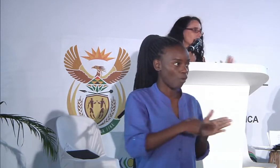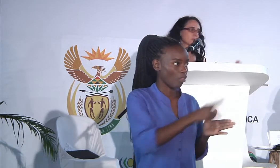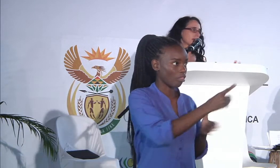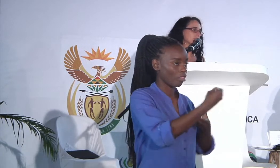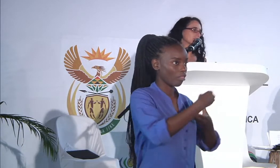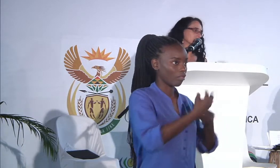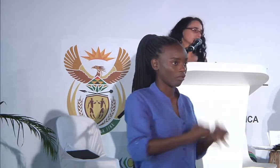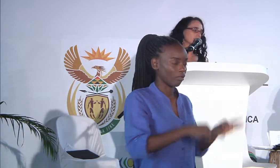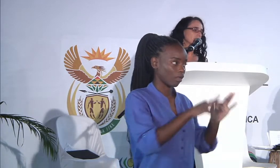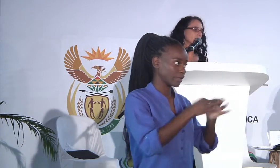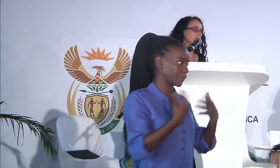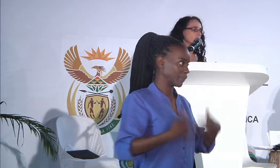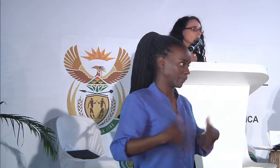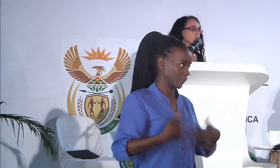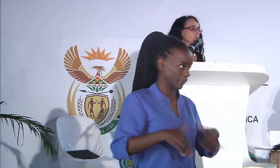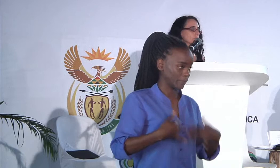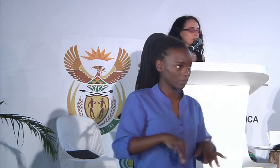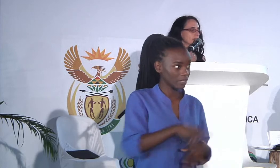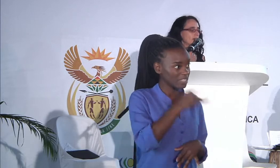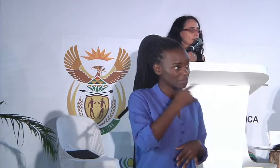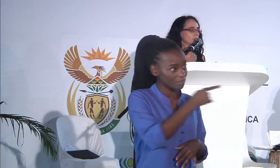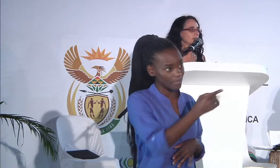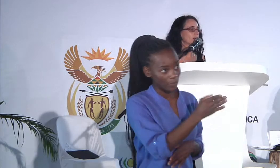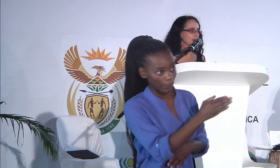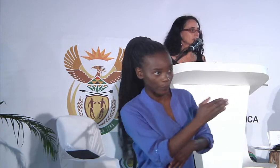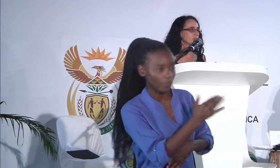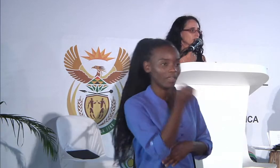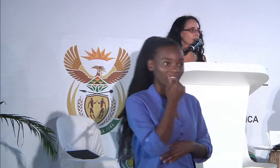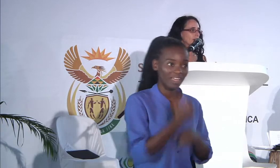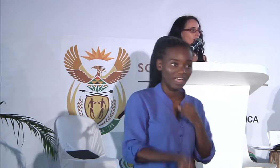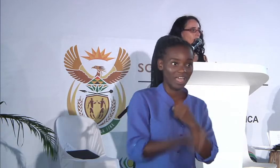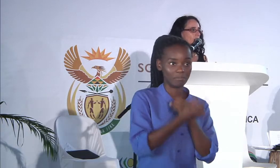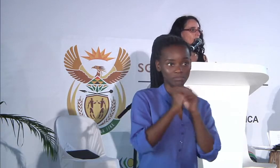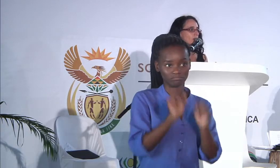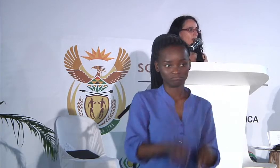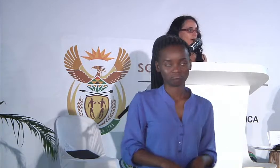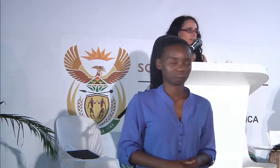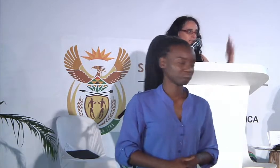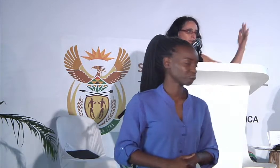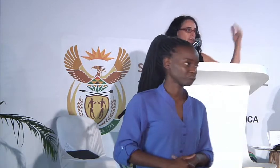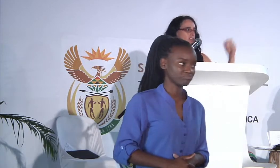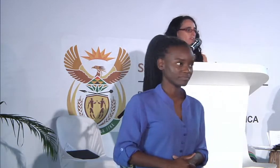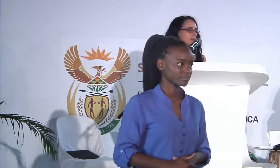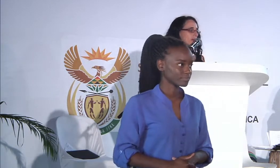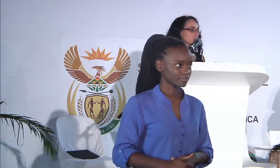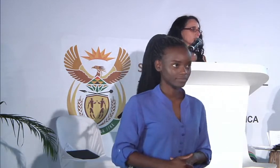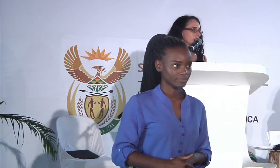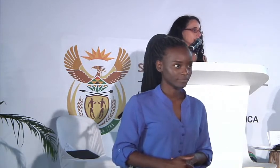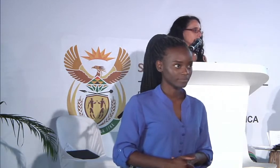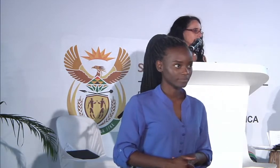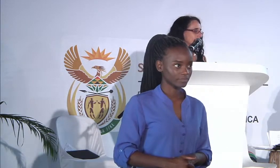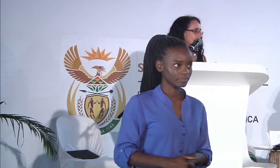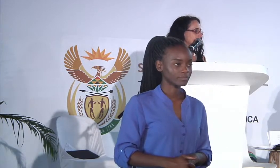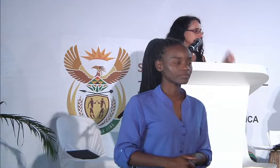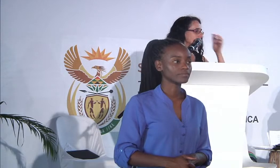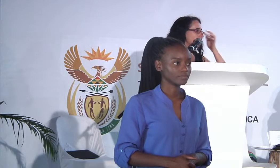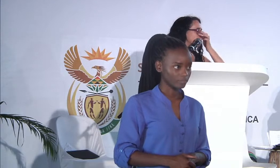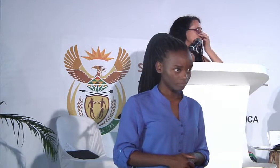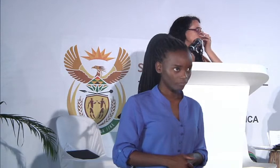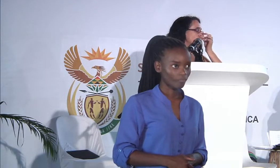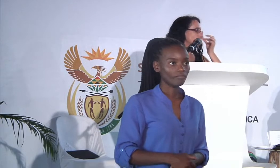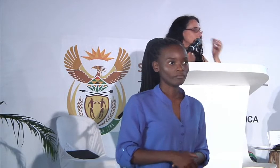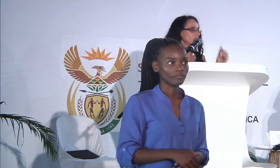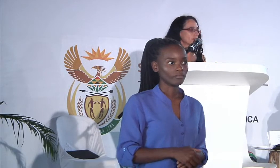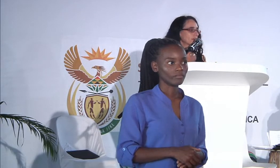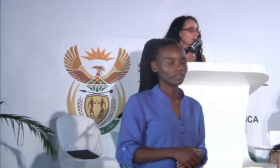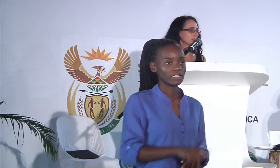without Michael, this would not be happening. I can tell you that now. TB HIV care has already been recognized, so I'm